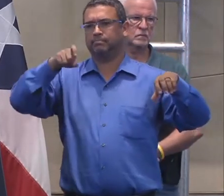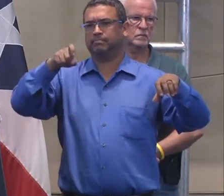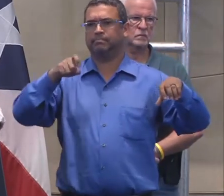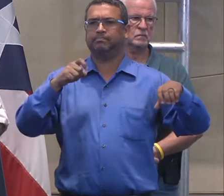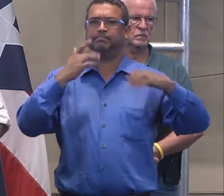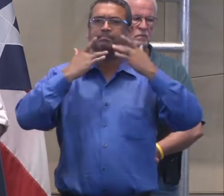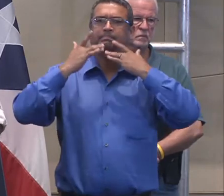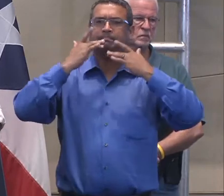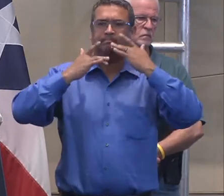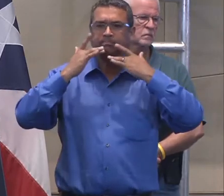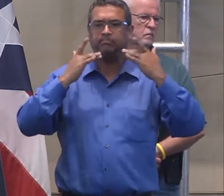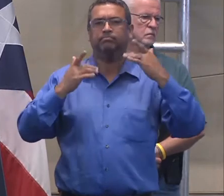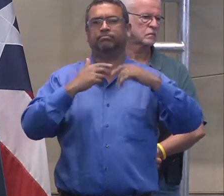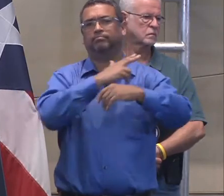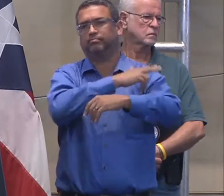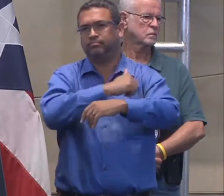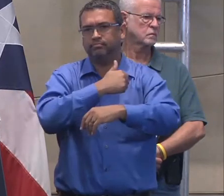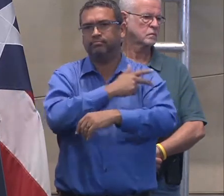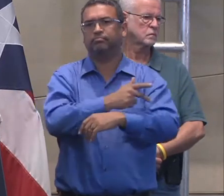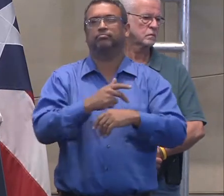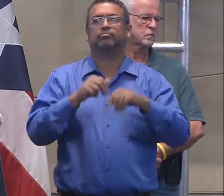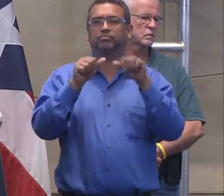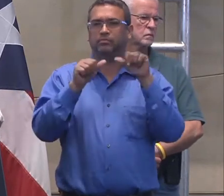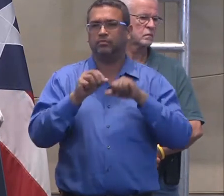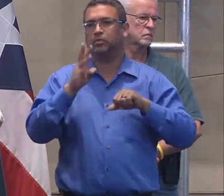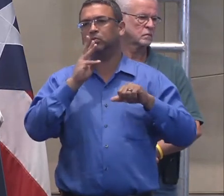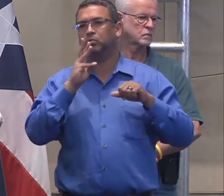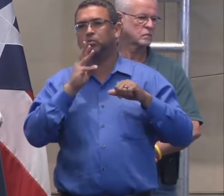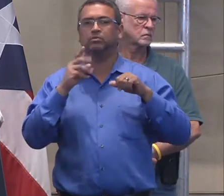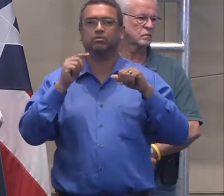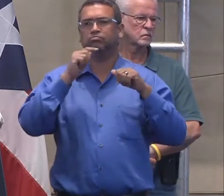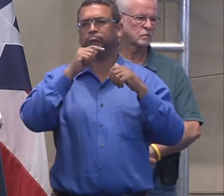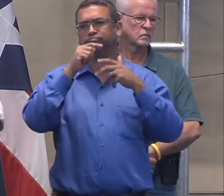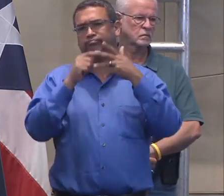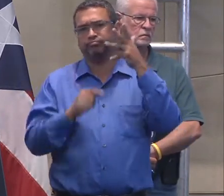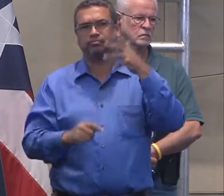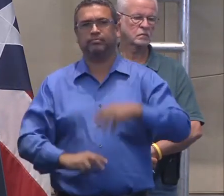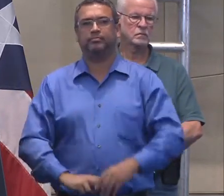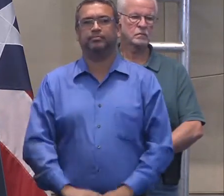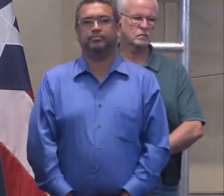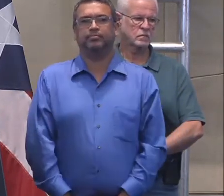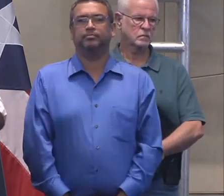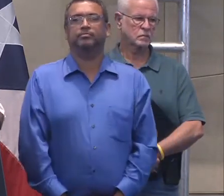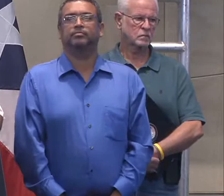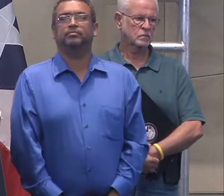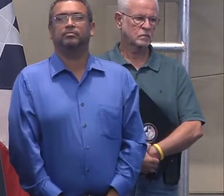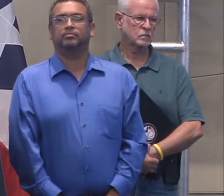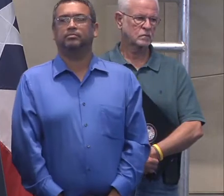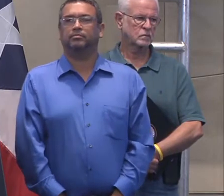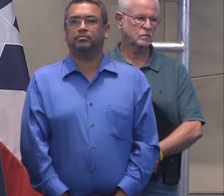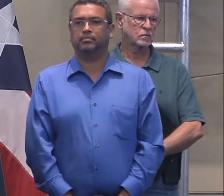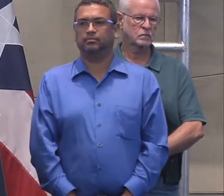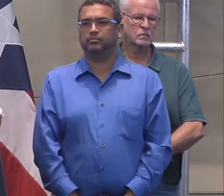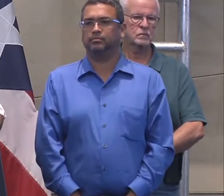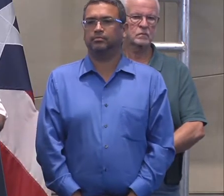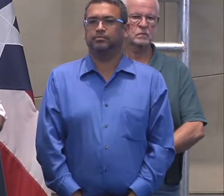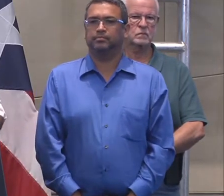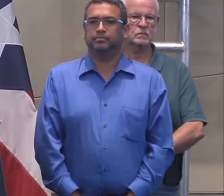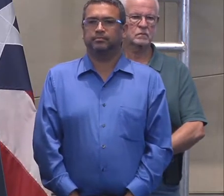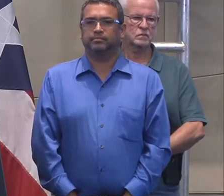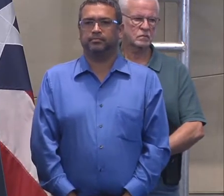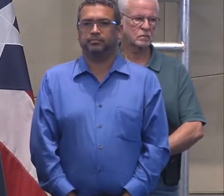water distribution, hospitals, and so forth. And lastly, recovery